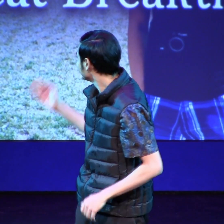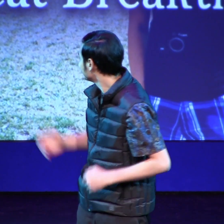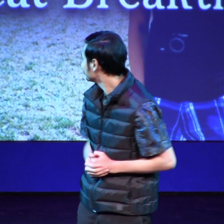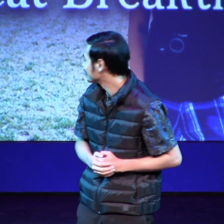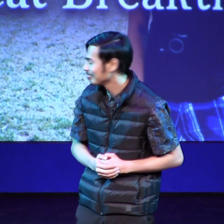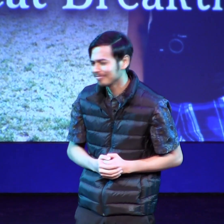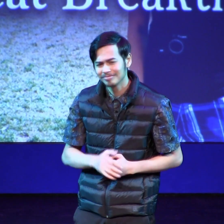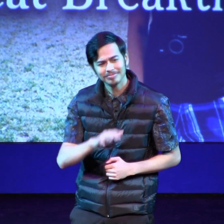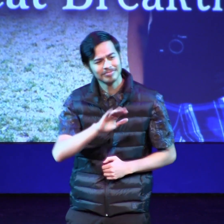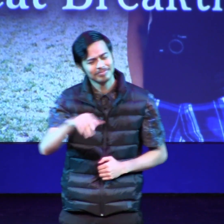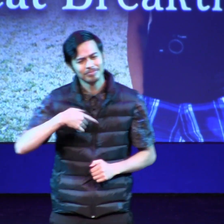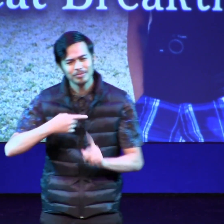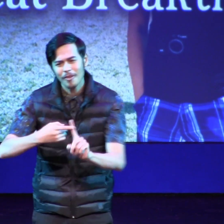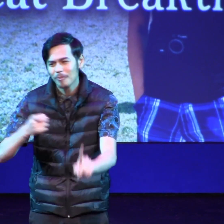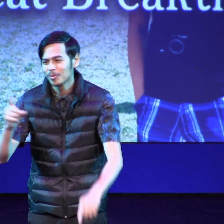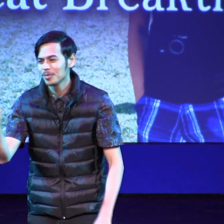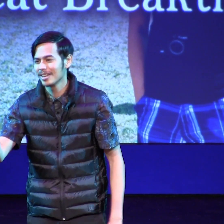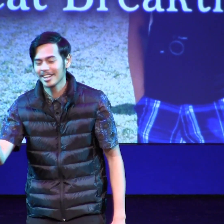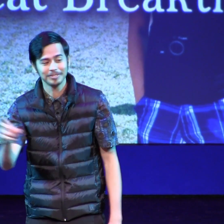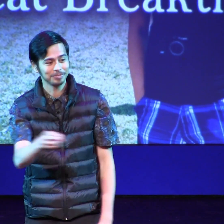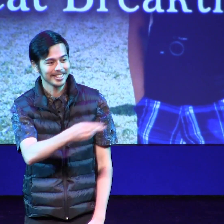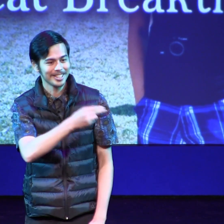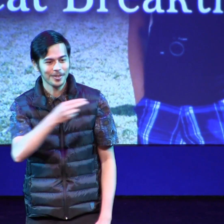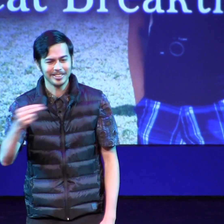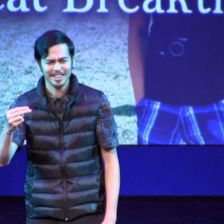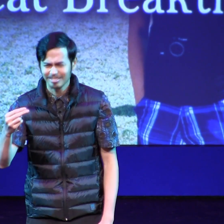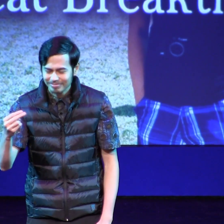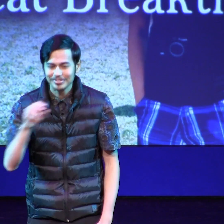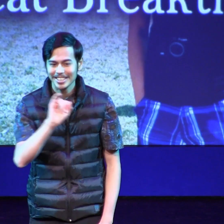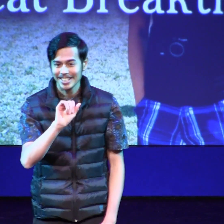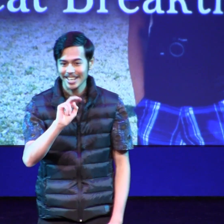was overseas, as you can see right there in the picture. I'm from Indonesia.